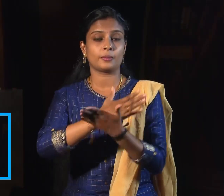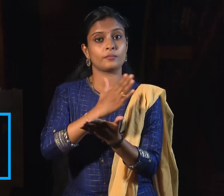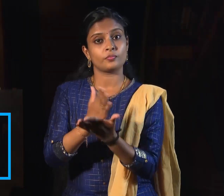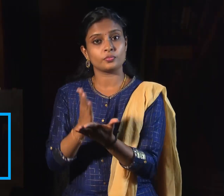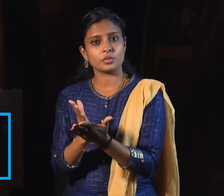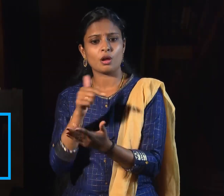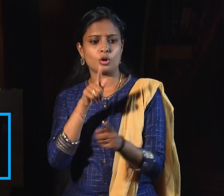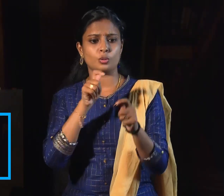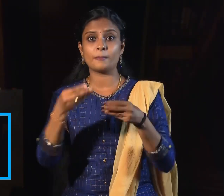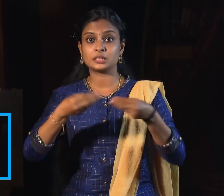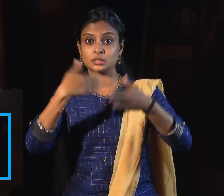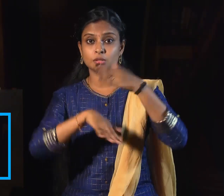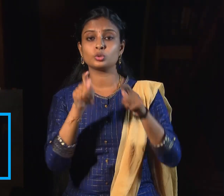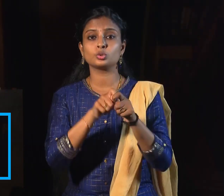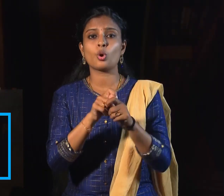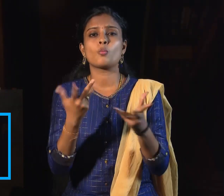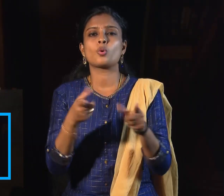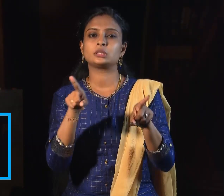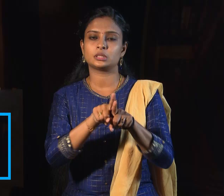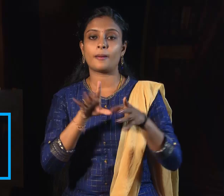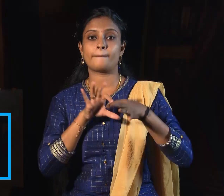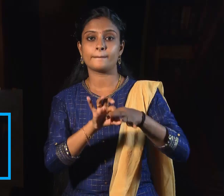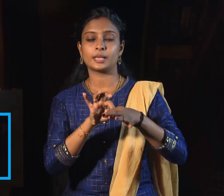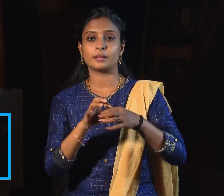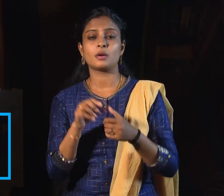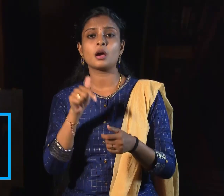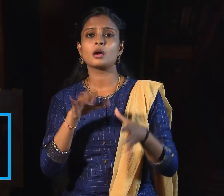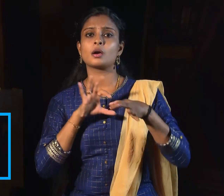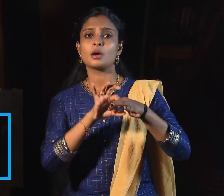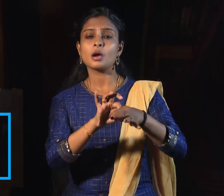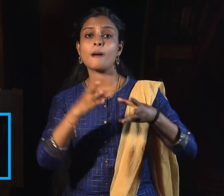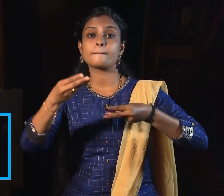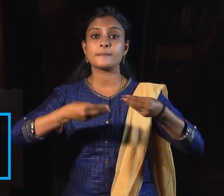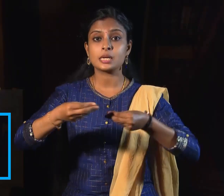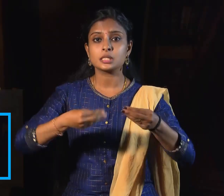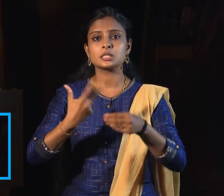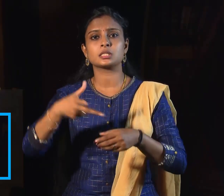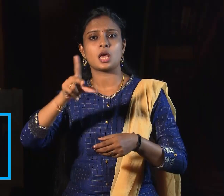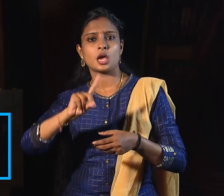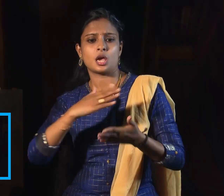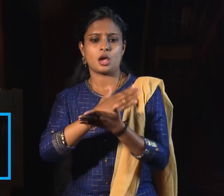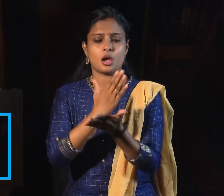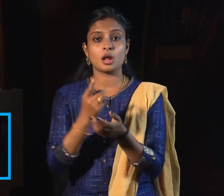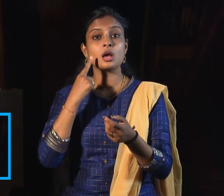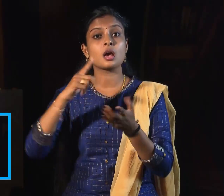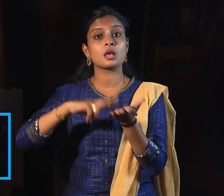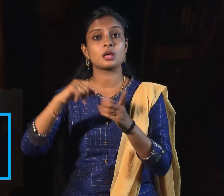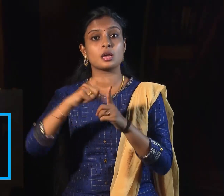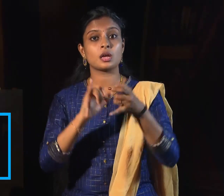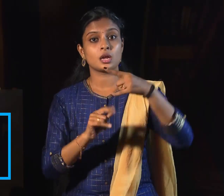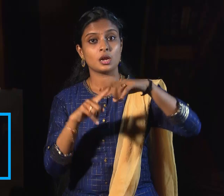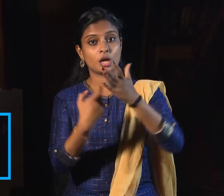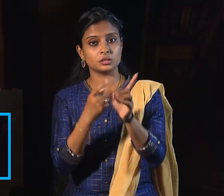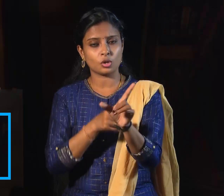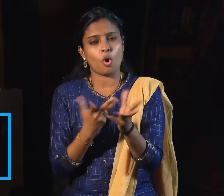basis of their functions. According to this, business units can be categorized into industrial and